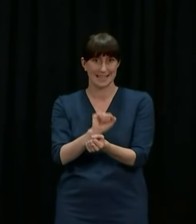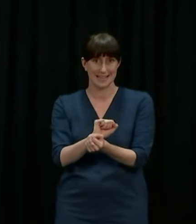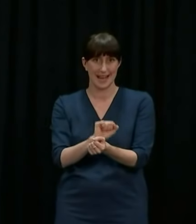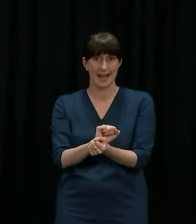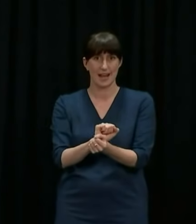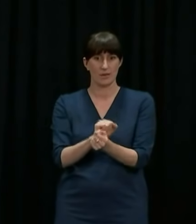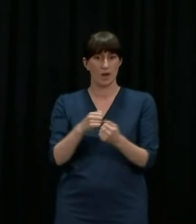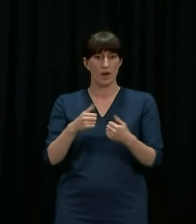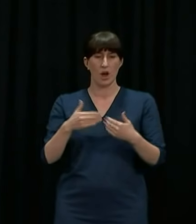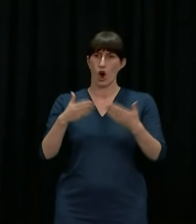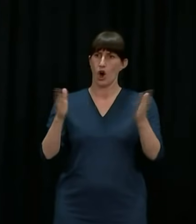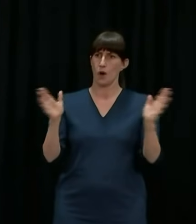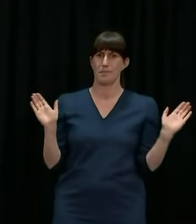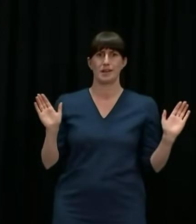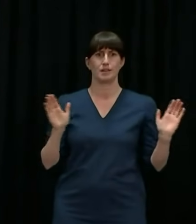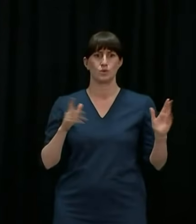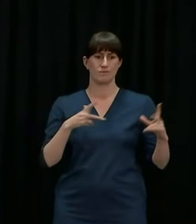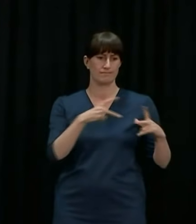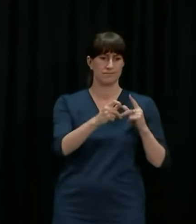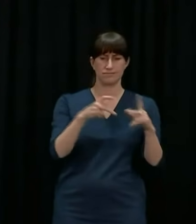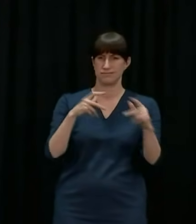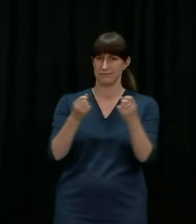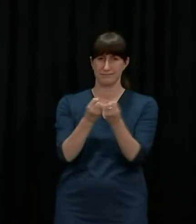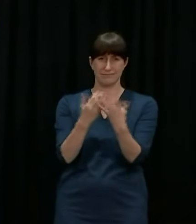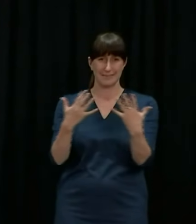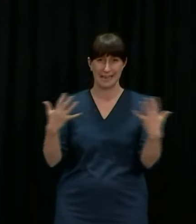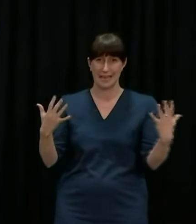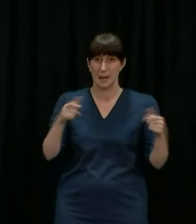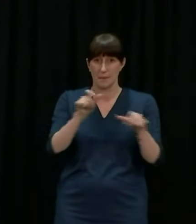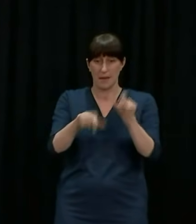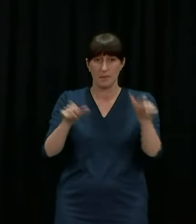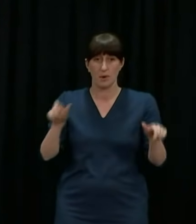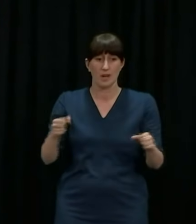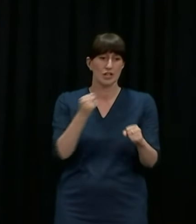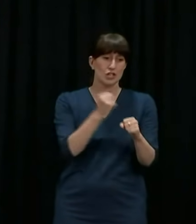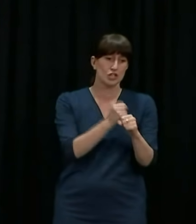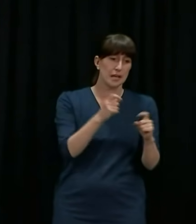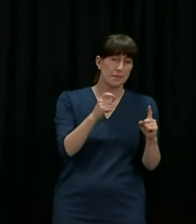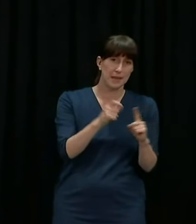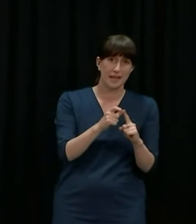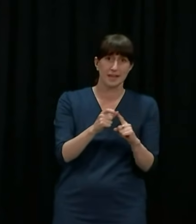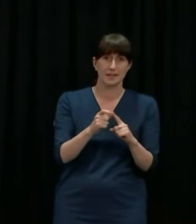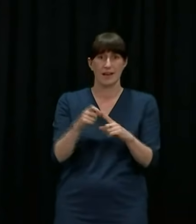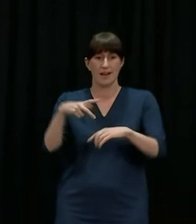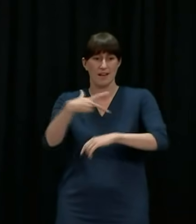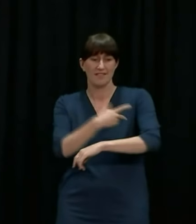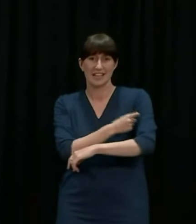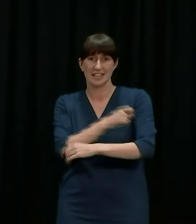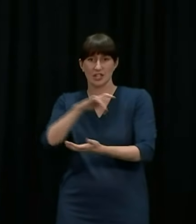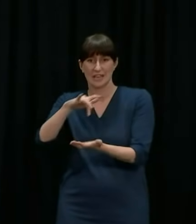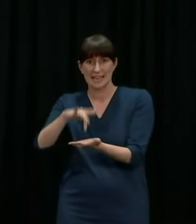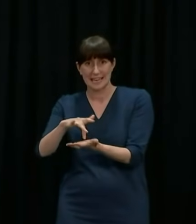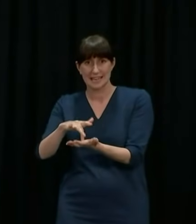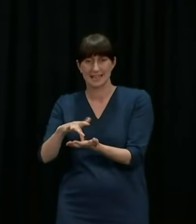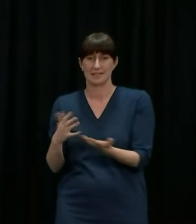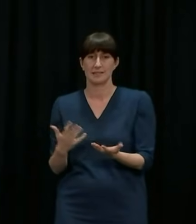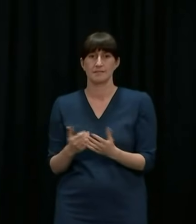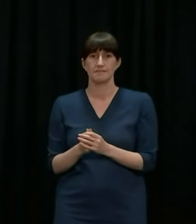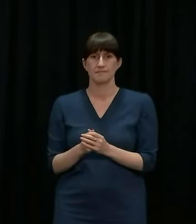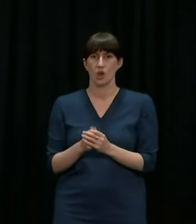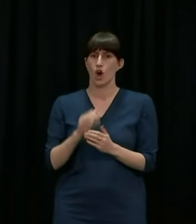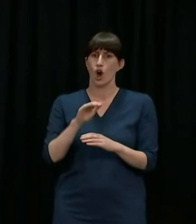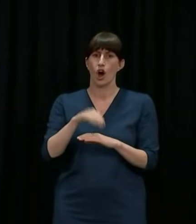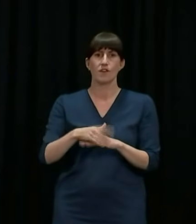general practices, pharmacies, community providers, all vaccinating throughout the day. There'll be over 100